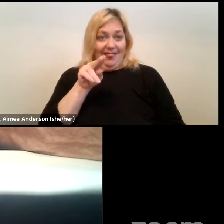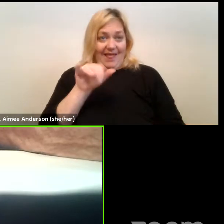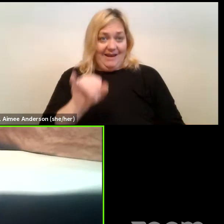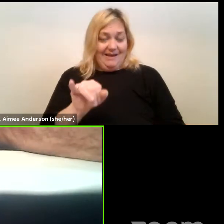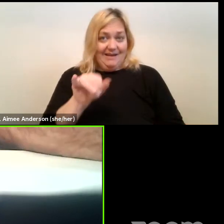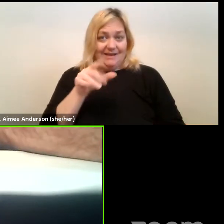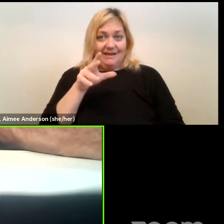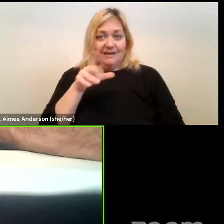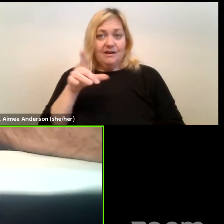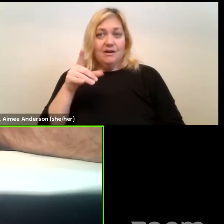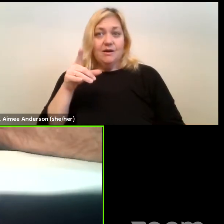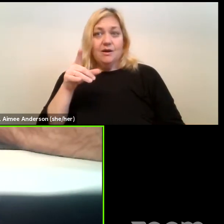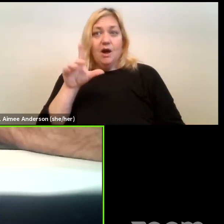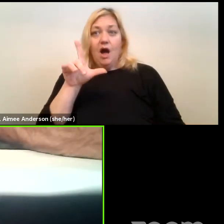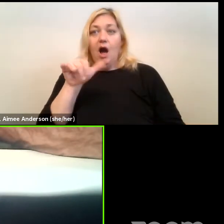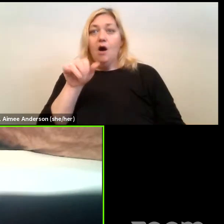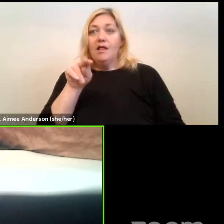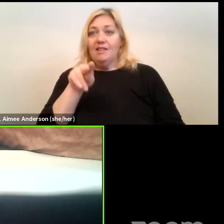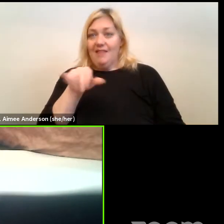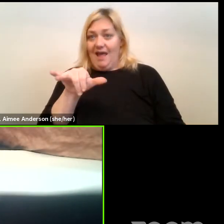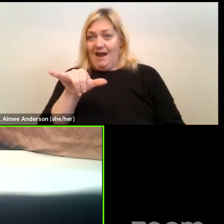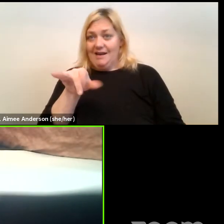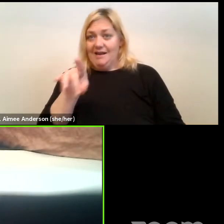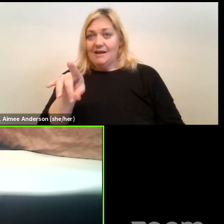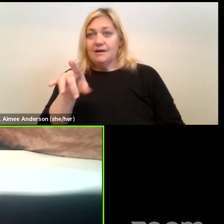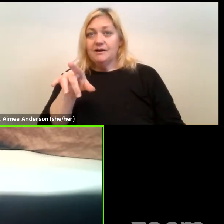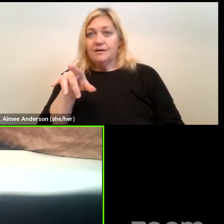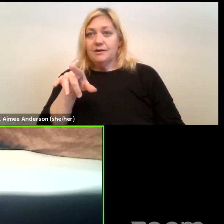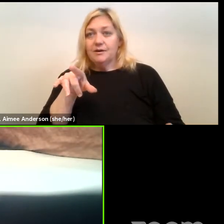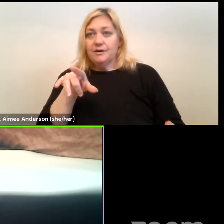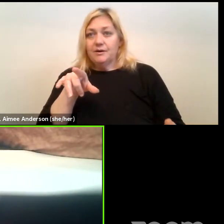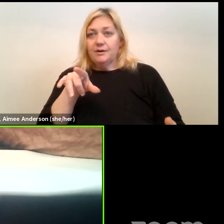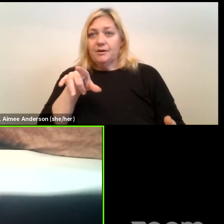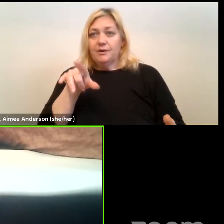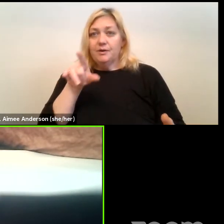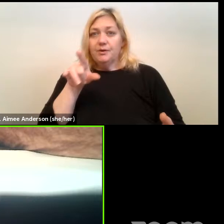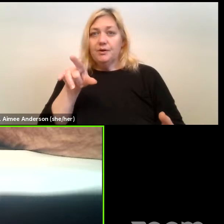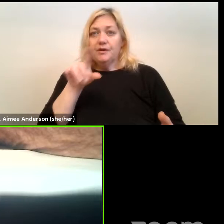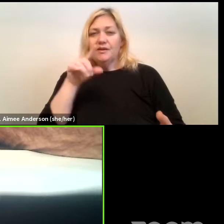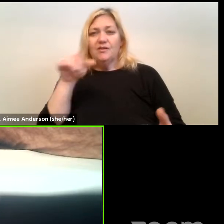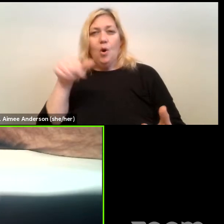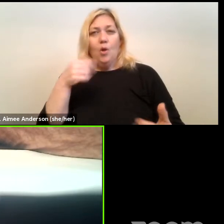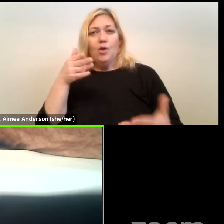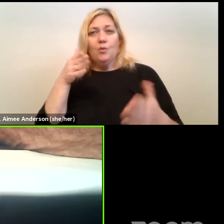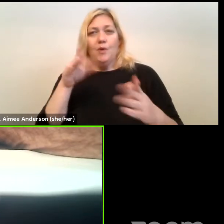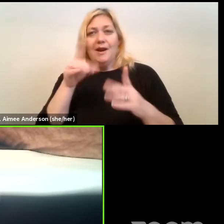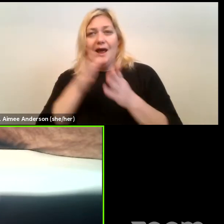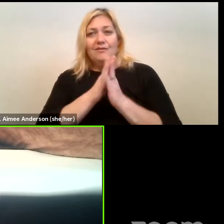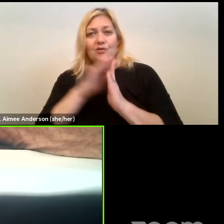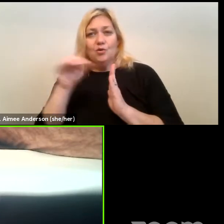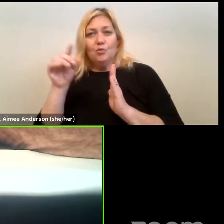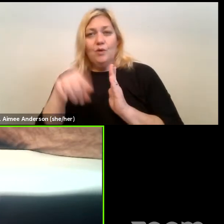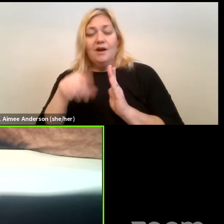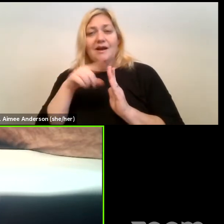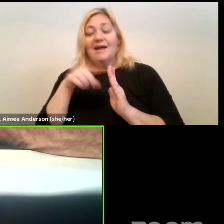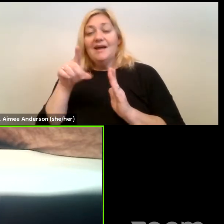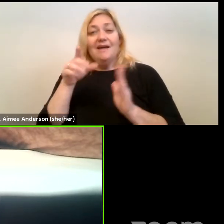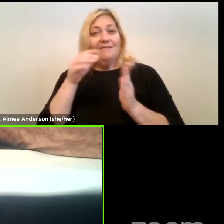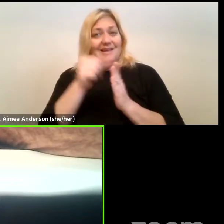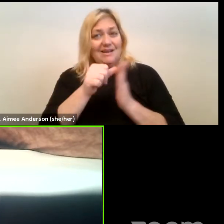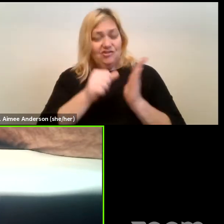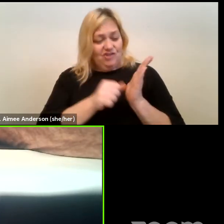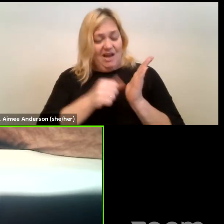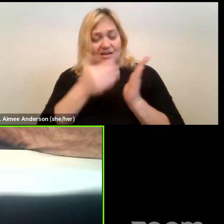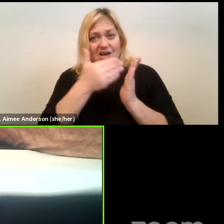I really, I wanted to ask a question, and this seems to be the only way you can ask a question. But my question is, the agendas have